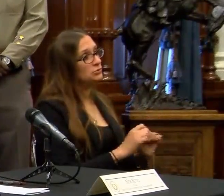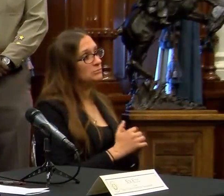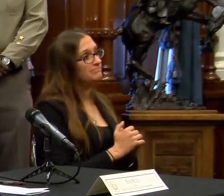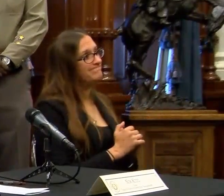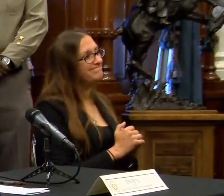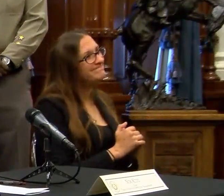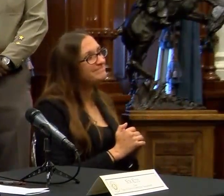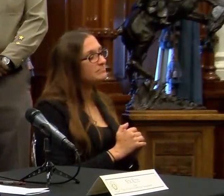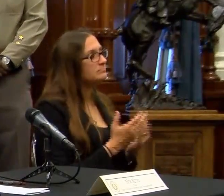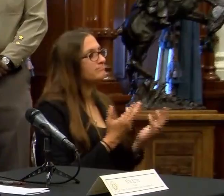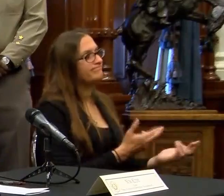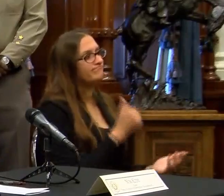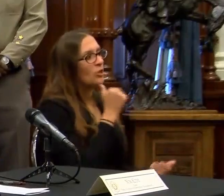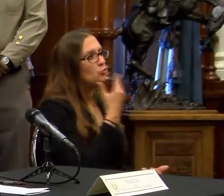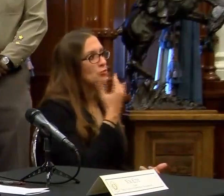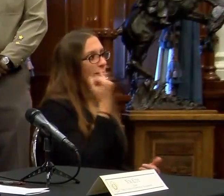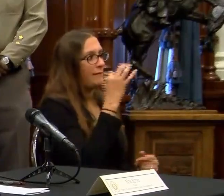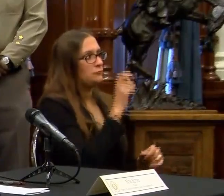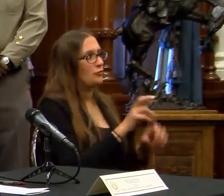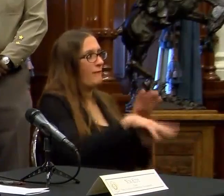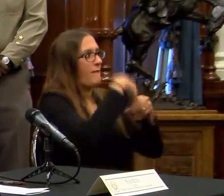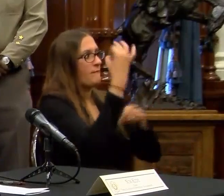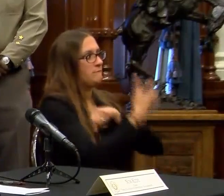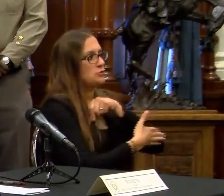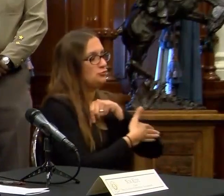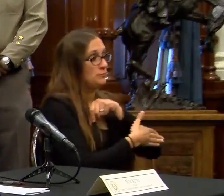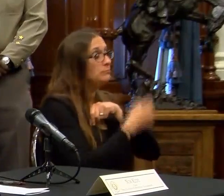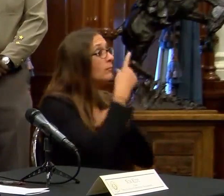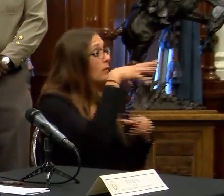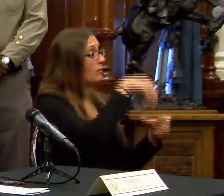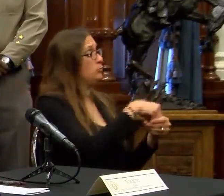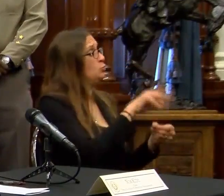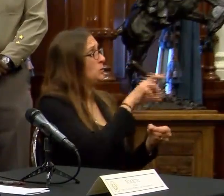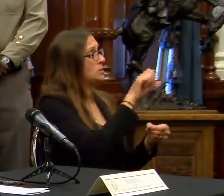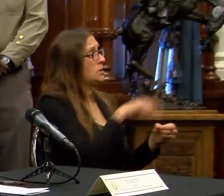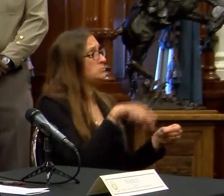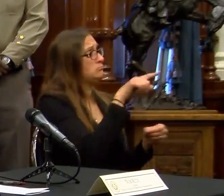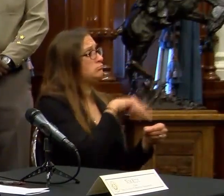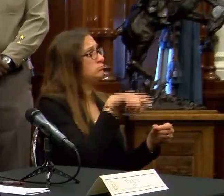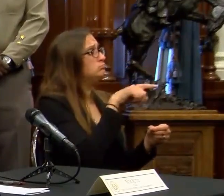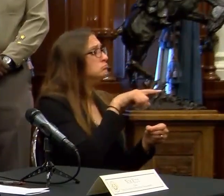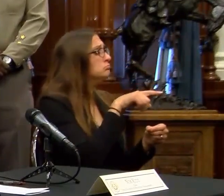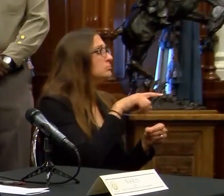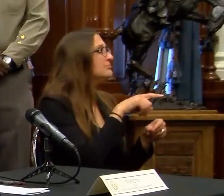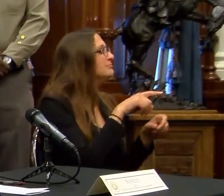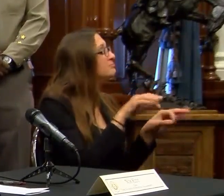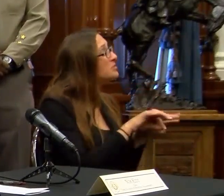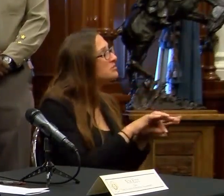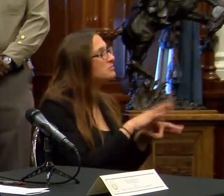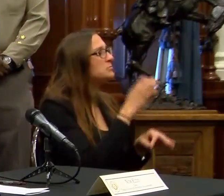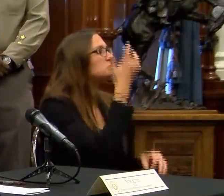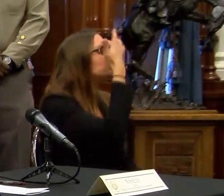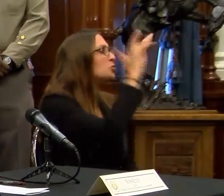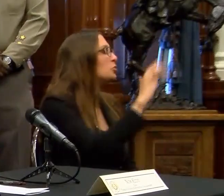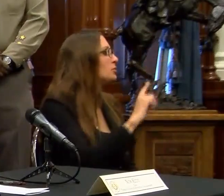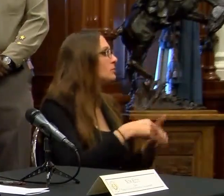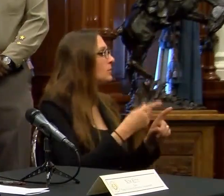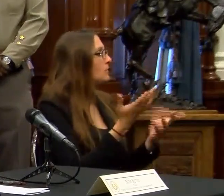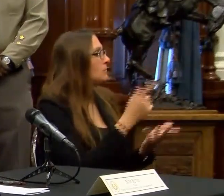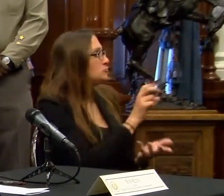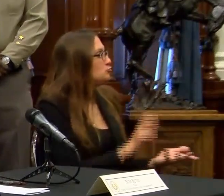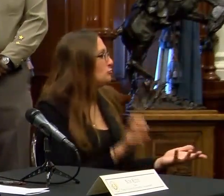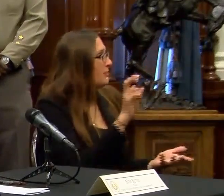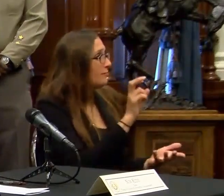it would be potentially not a good idea to travel internationally. Within the United States, you just need to be smart about what your travel